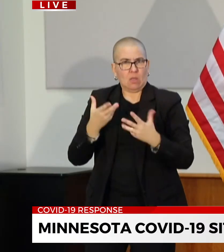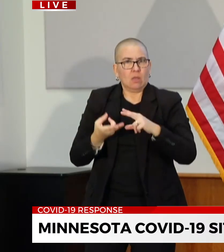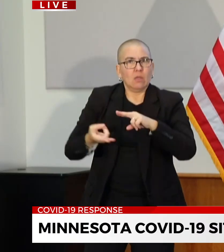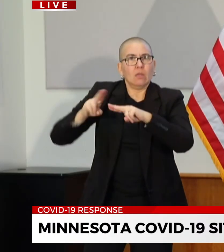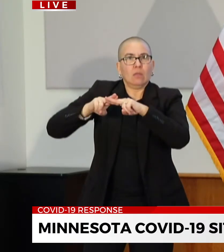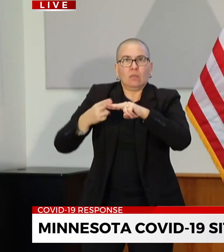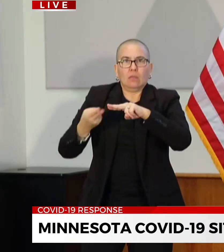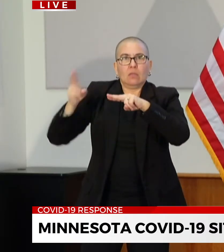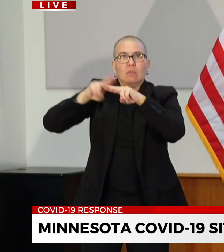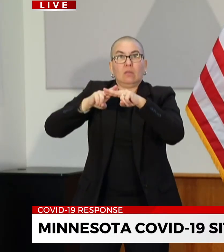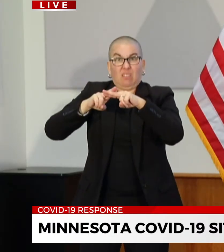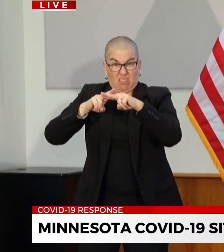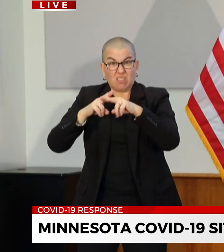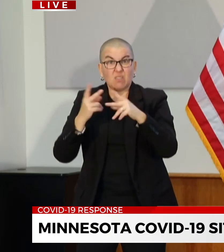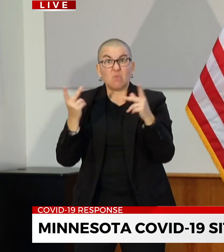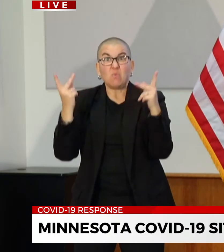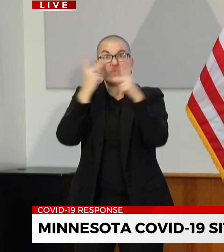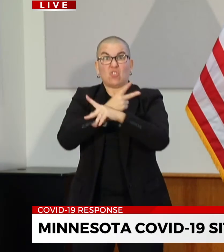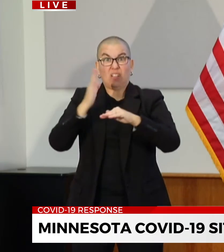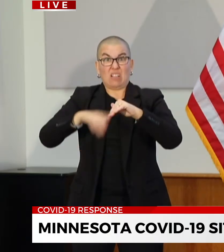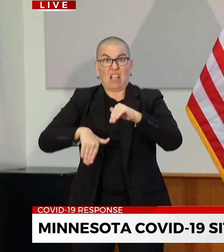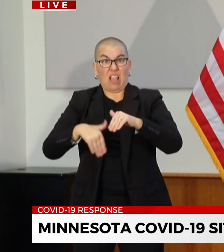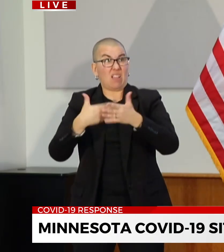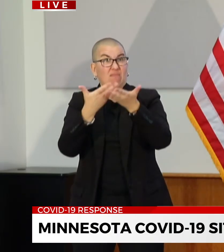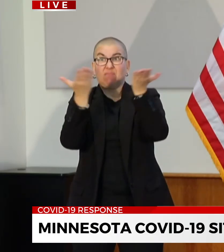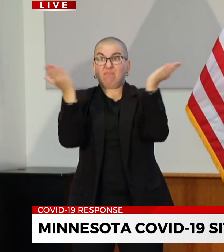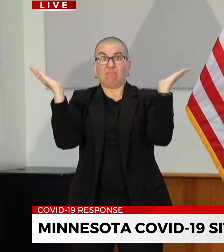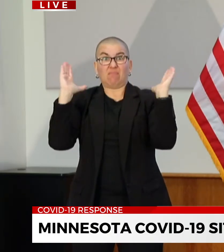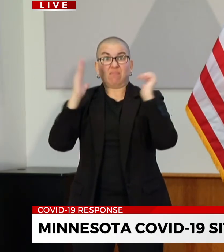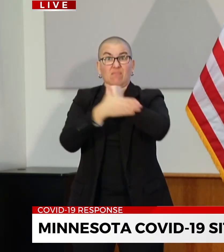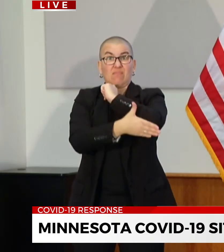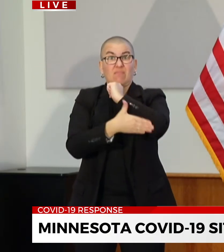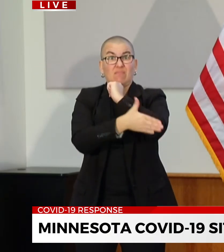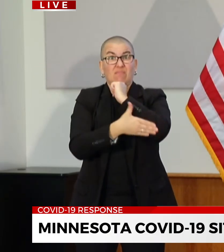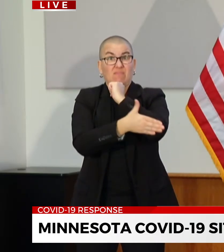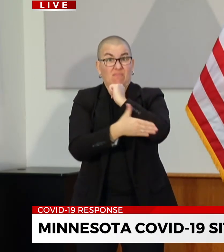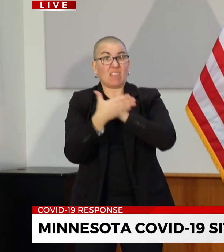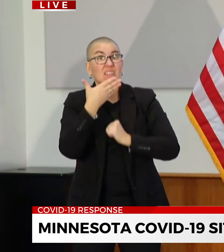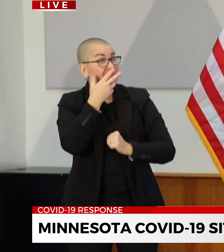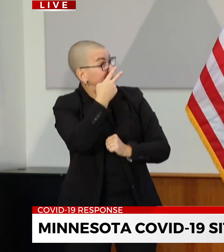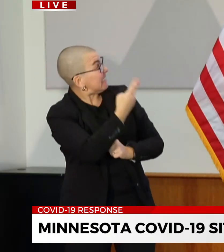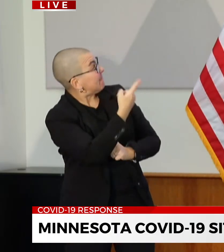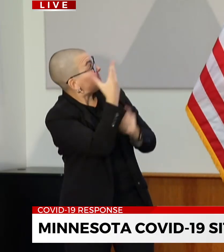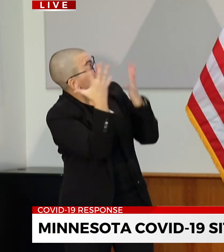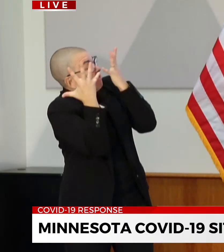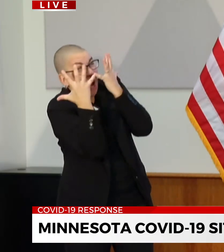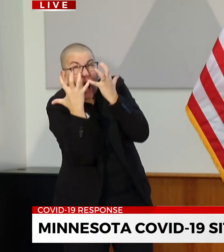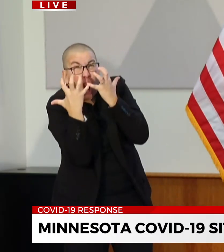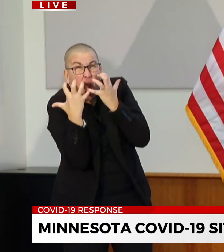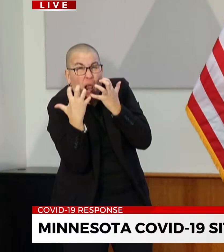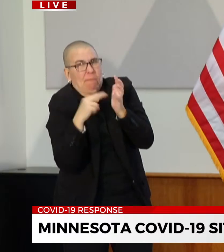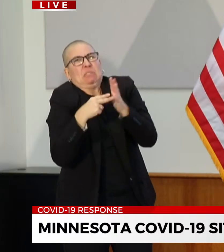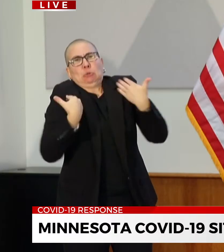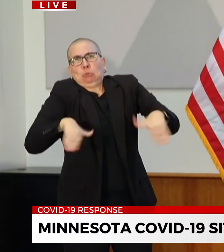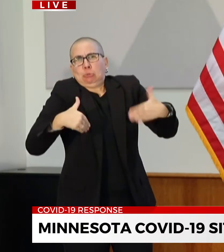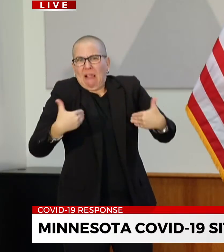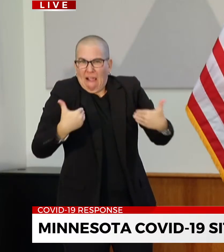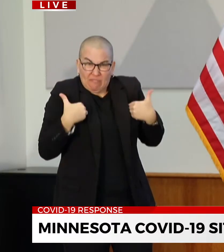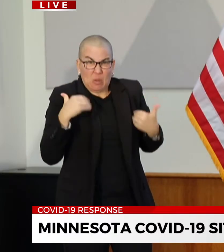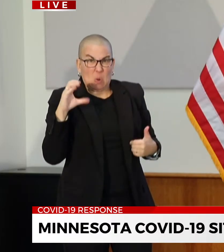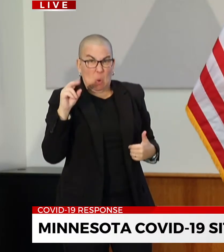area. The darker colors that you see here on this map indicate a higher number of cases